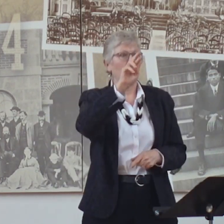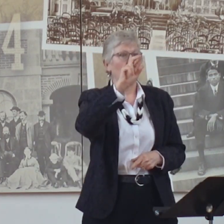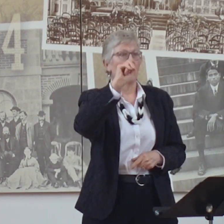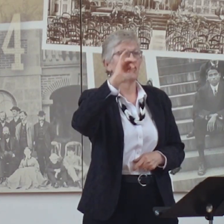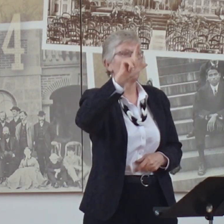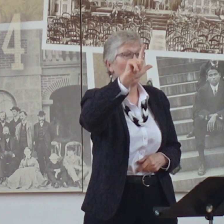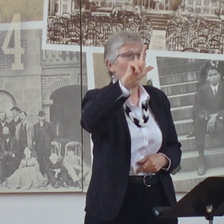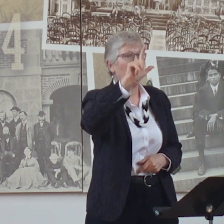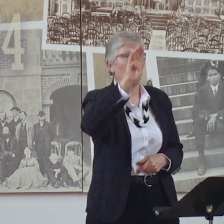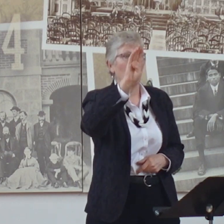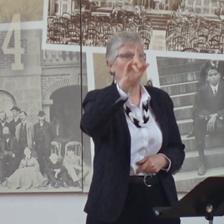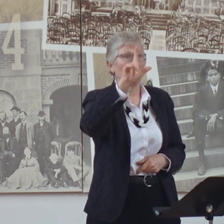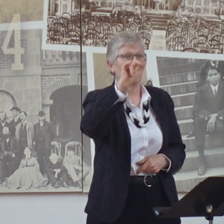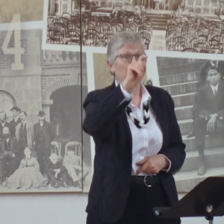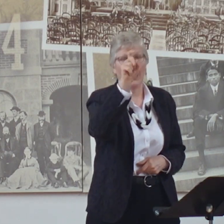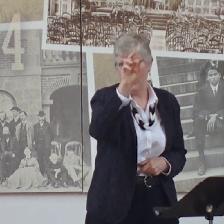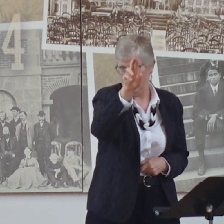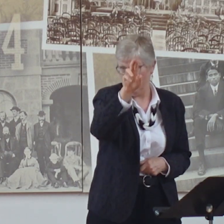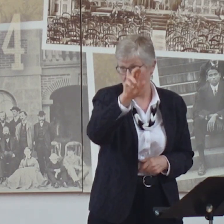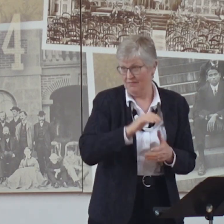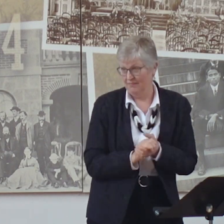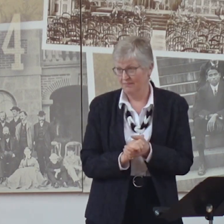common thread was they would say she was a trailblazer.